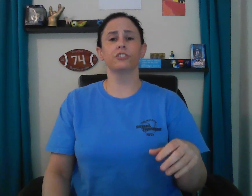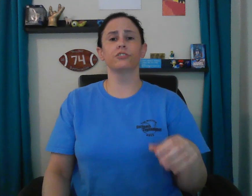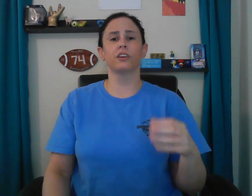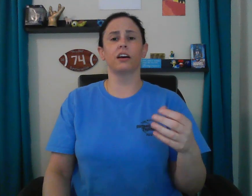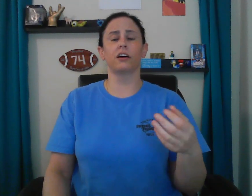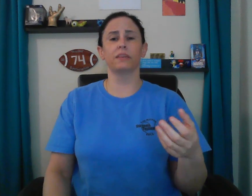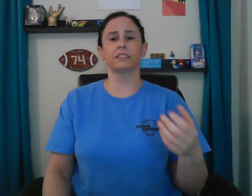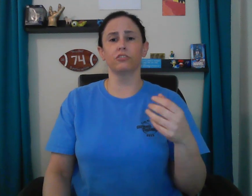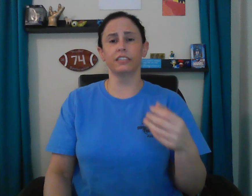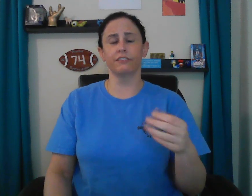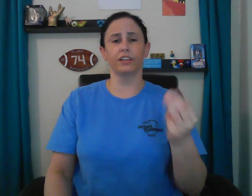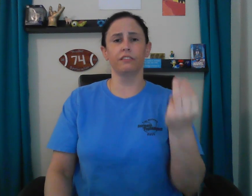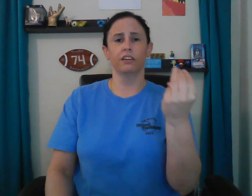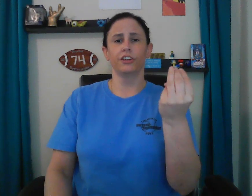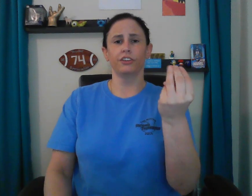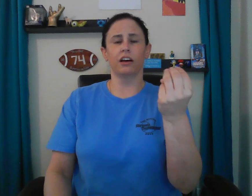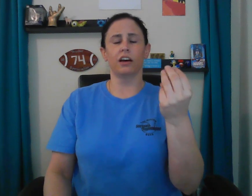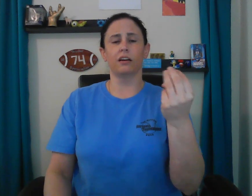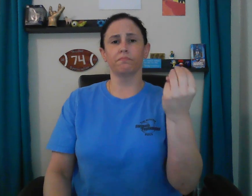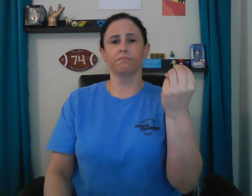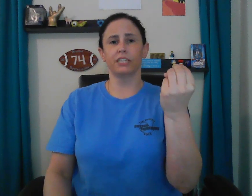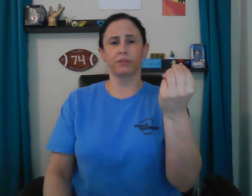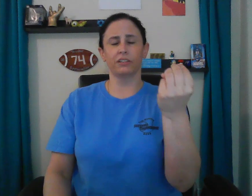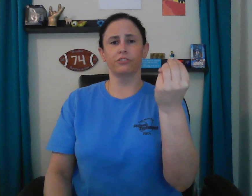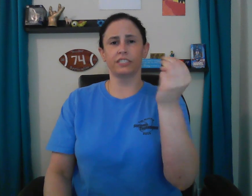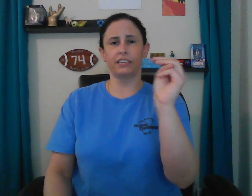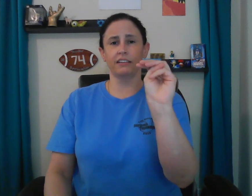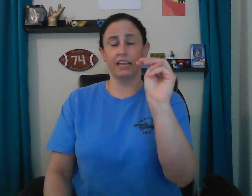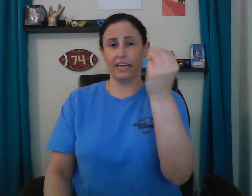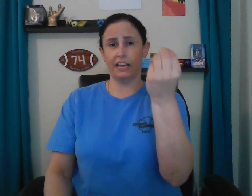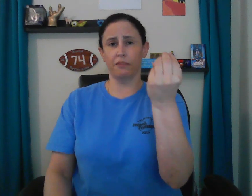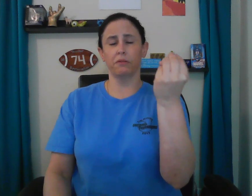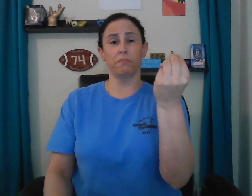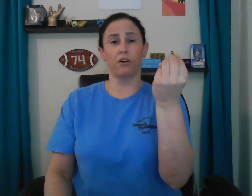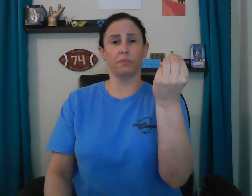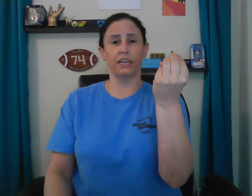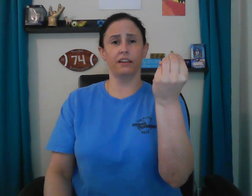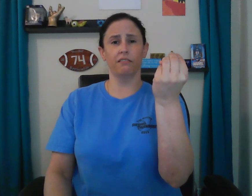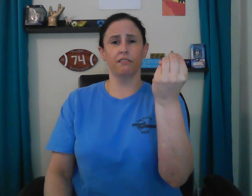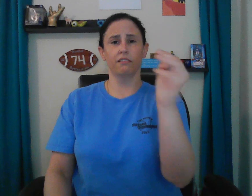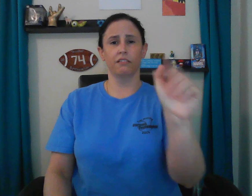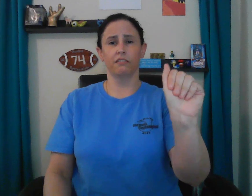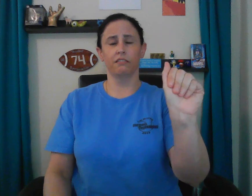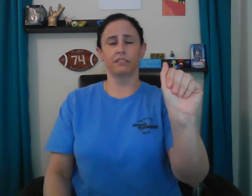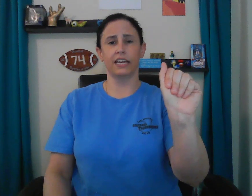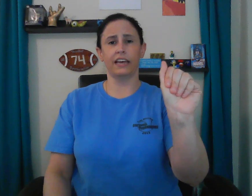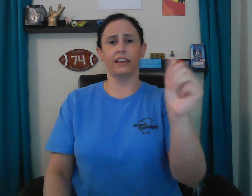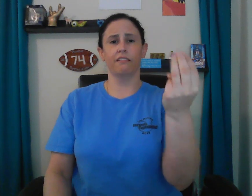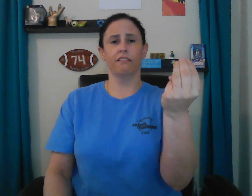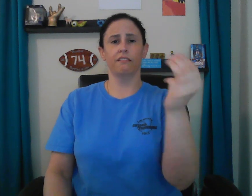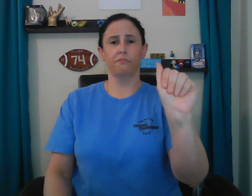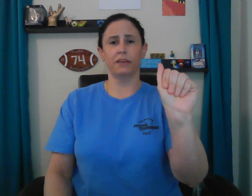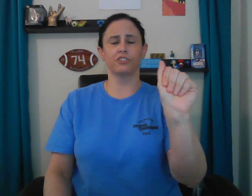Master's is a little different. Typically you'll see an M palm in to A,